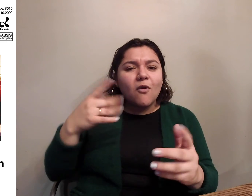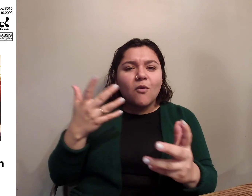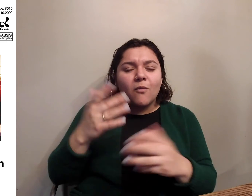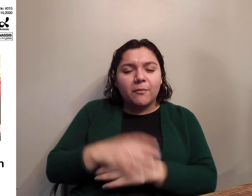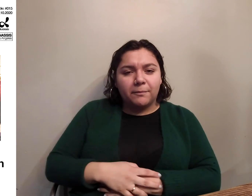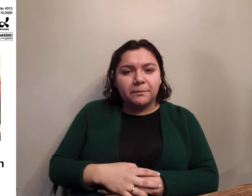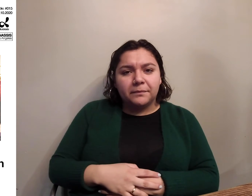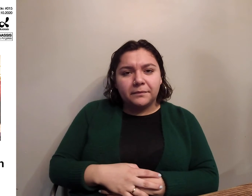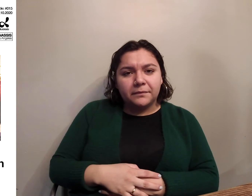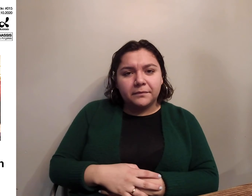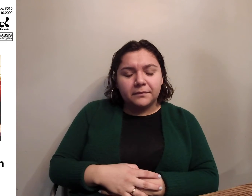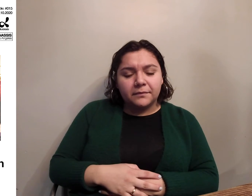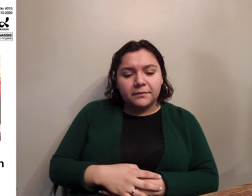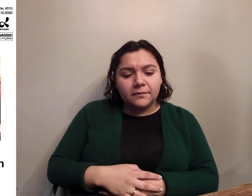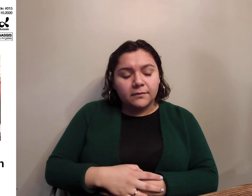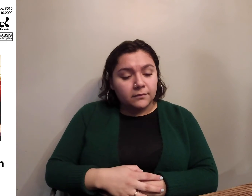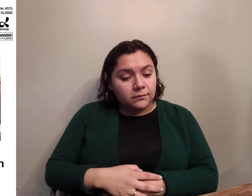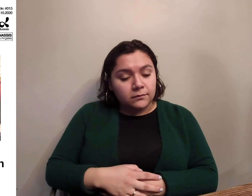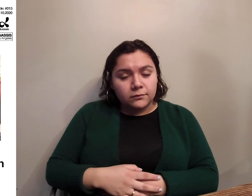come?